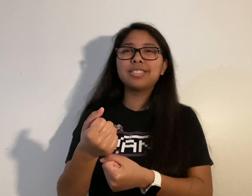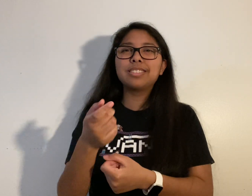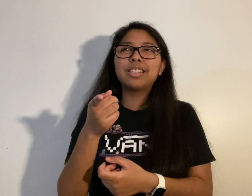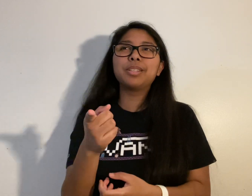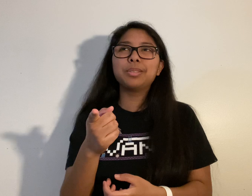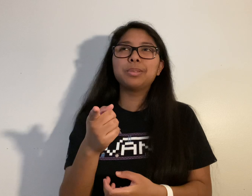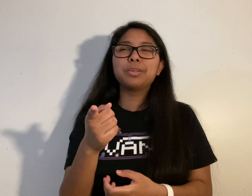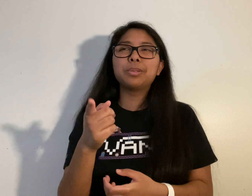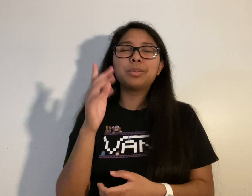my messages.